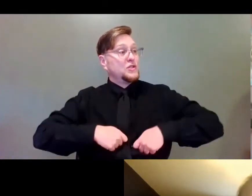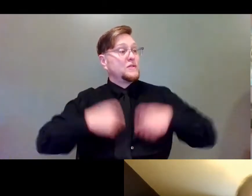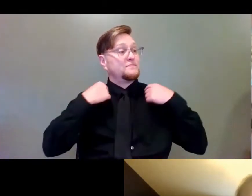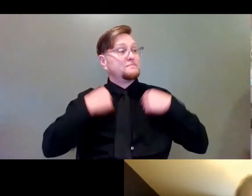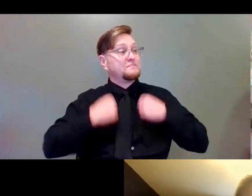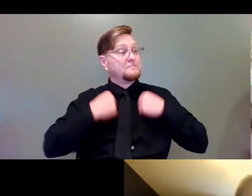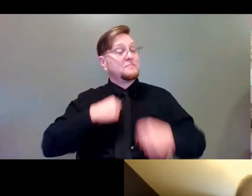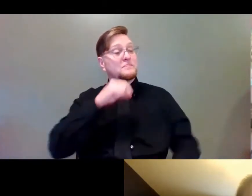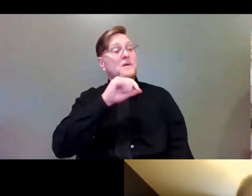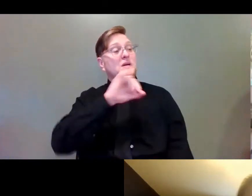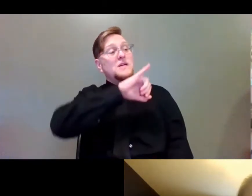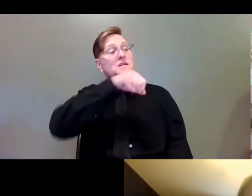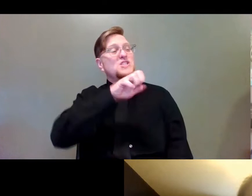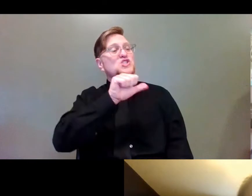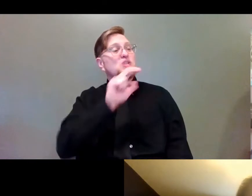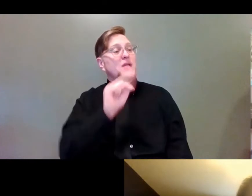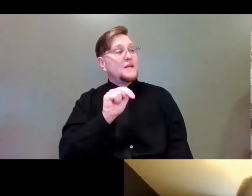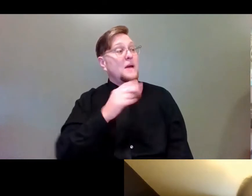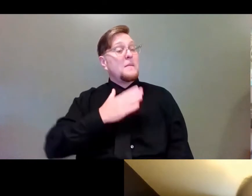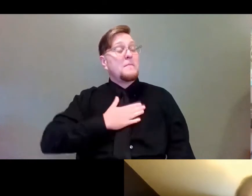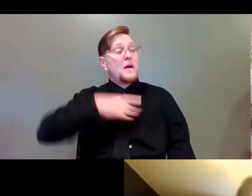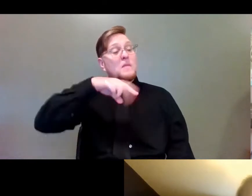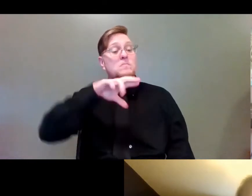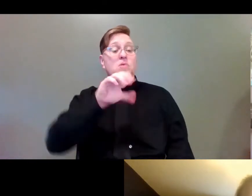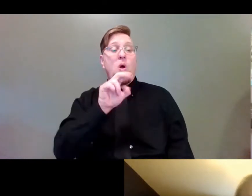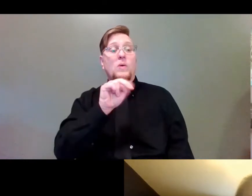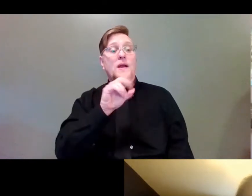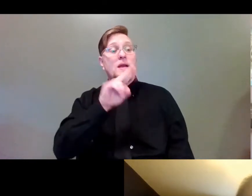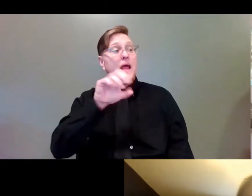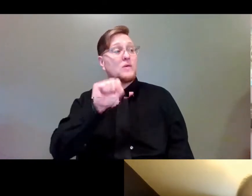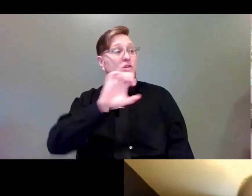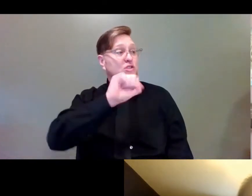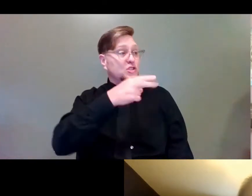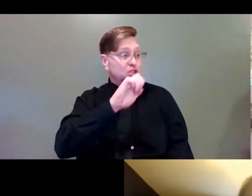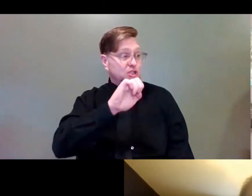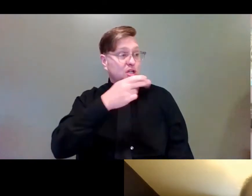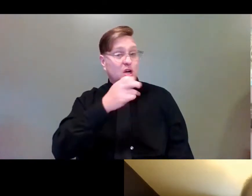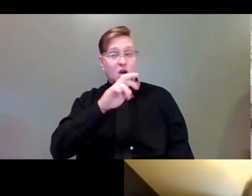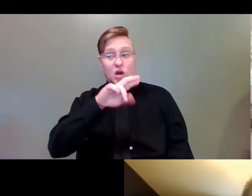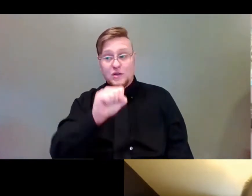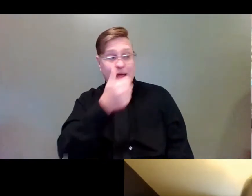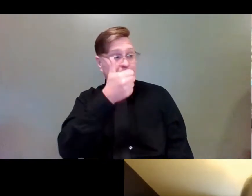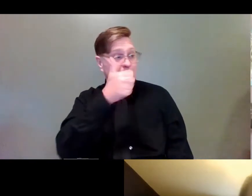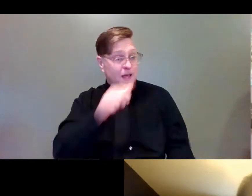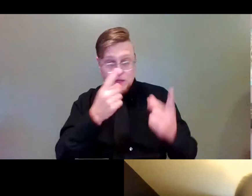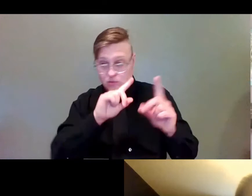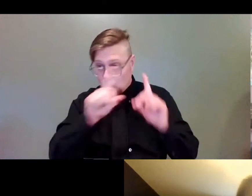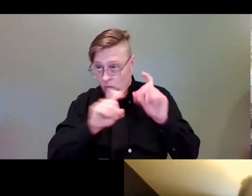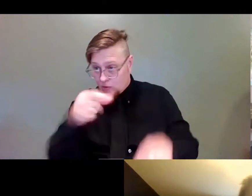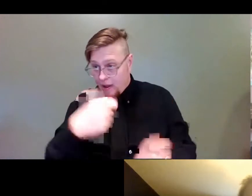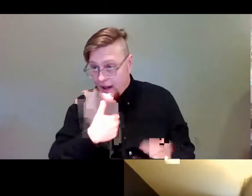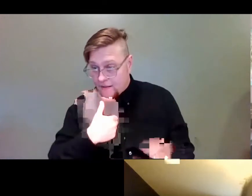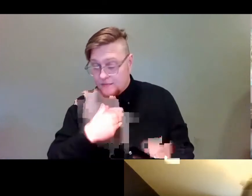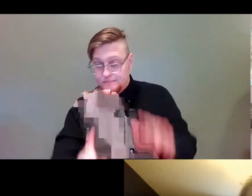the pronouns she and her and hers. If you have any questions, I welcome you to put them up in our chat during our